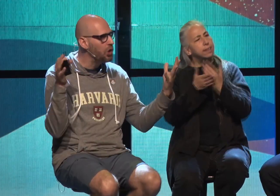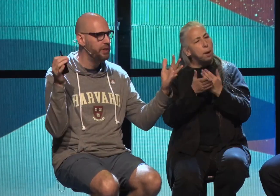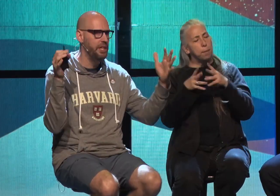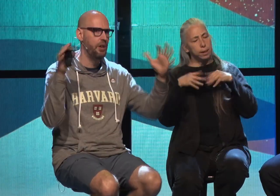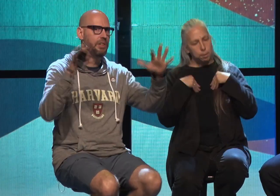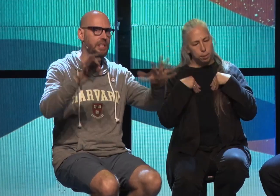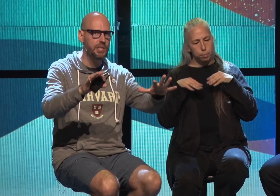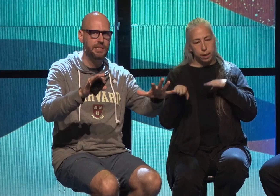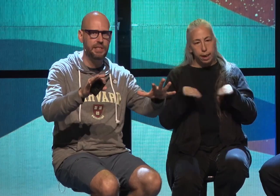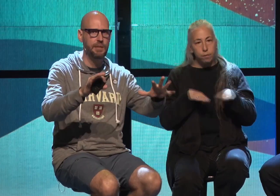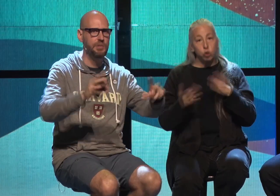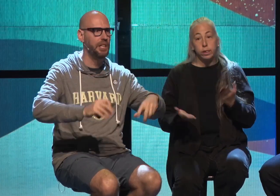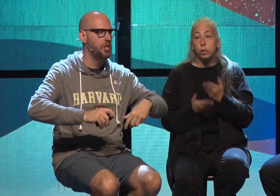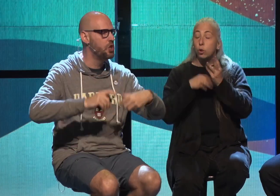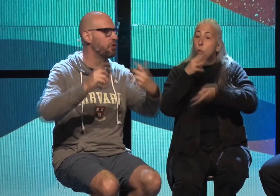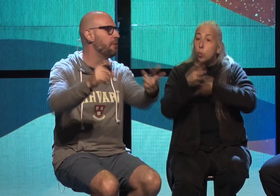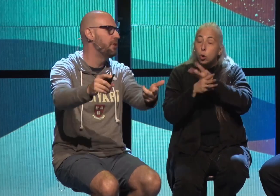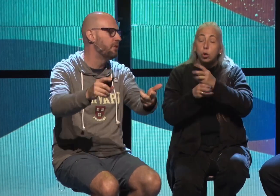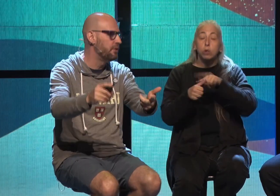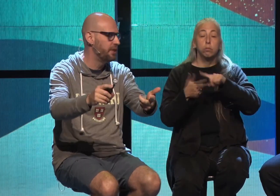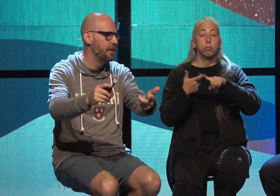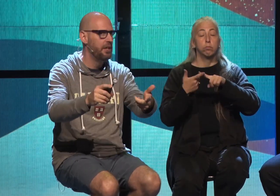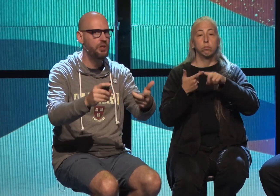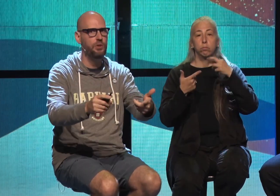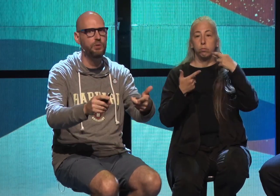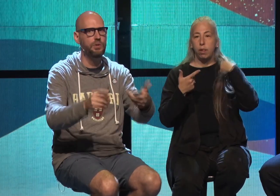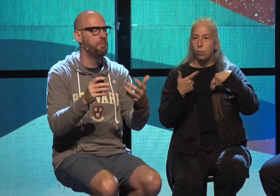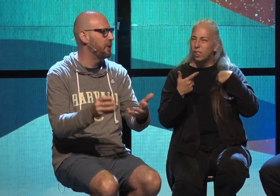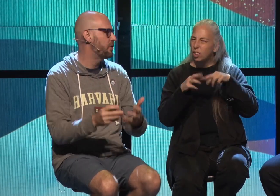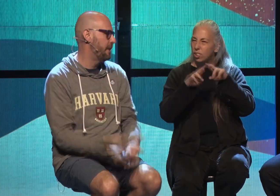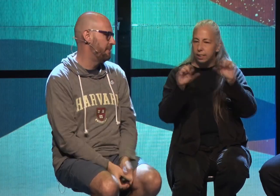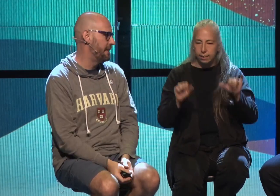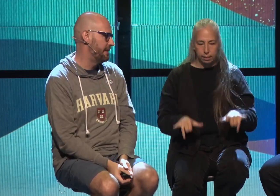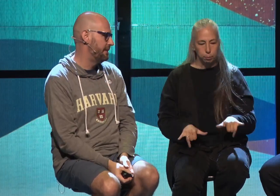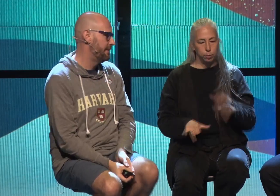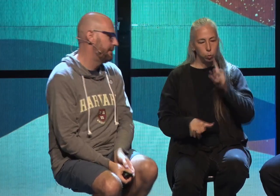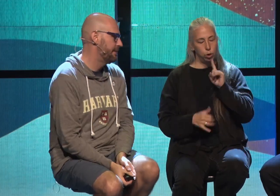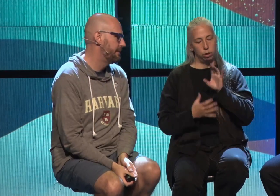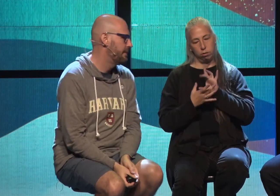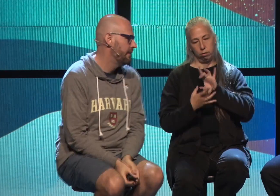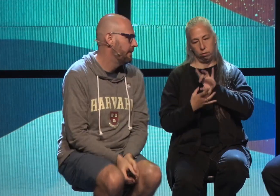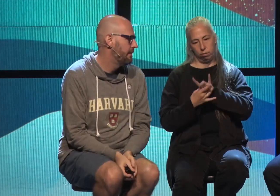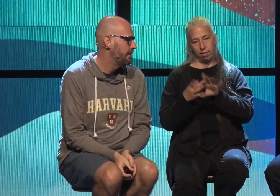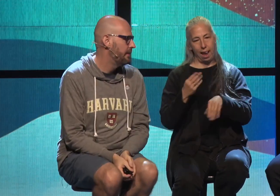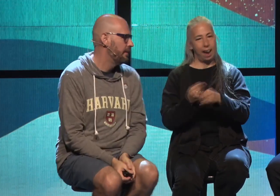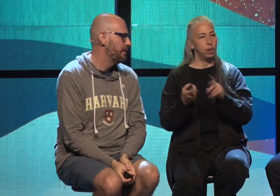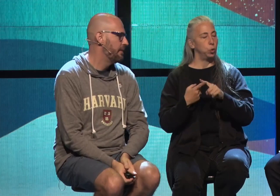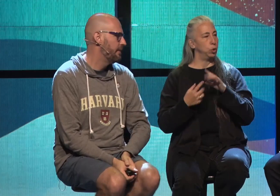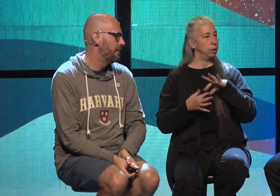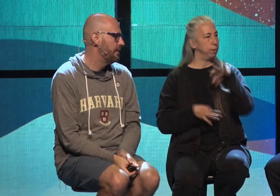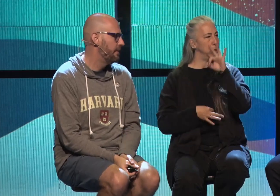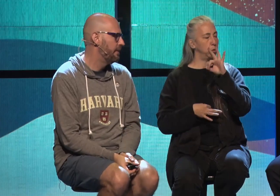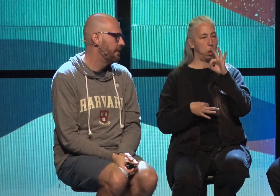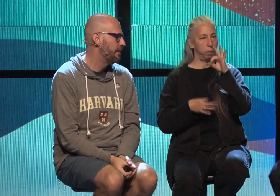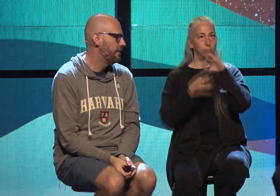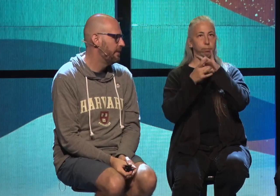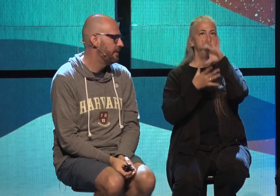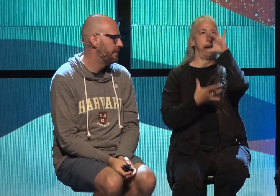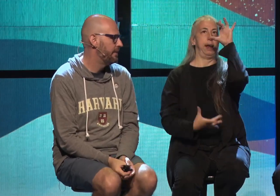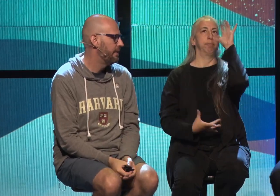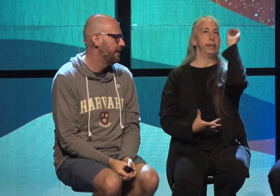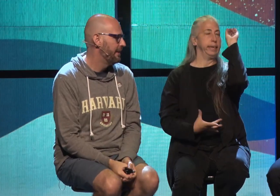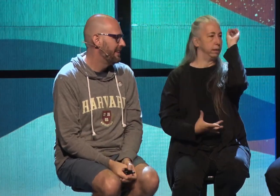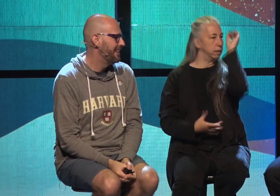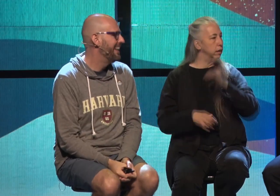in our world, in our religious systems that contribute to spiritual emptiness? Yeah, I appreciate it. Well, first, I just want to qualify,